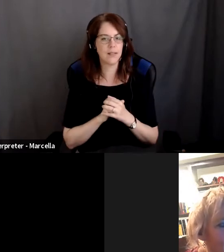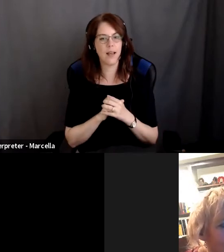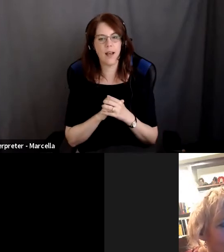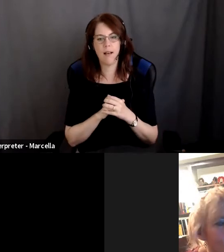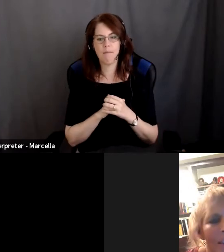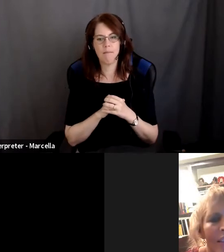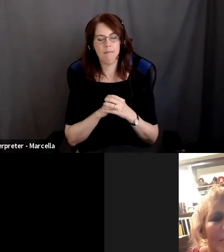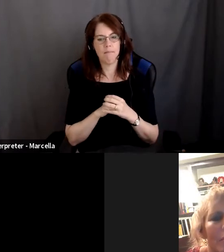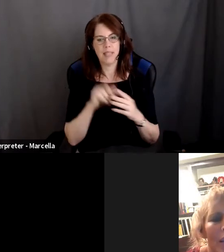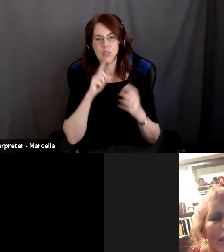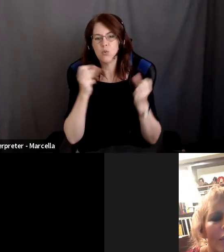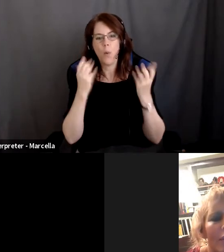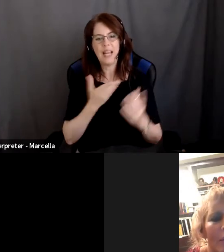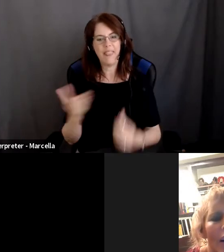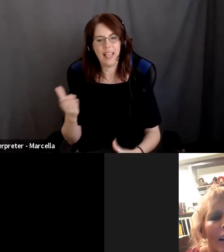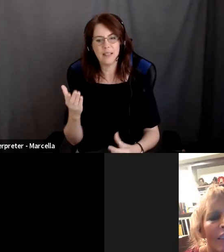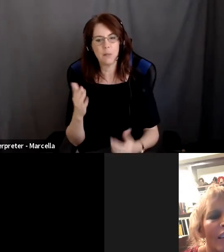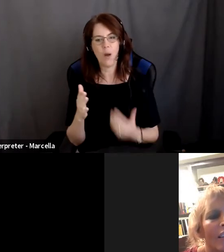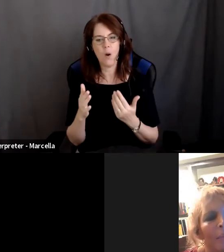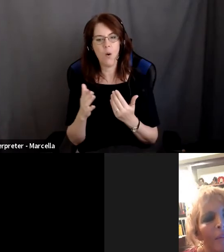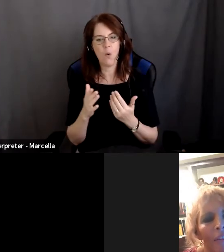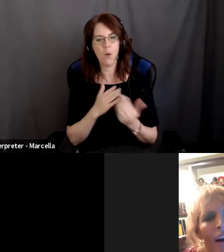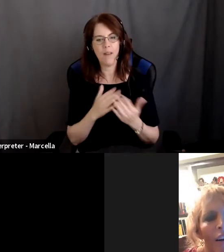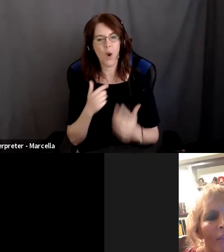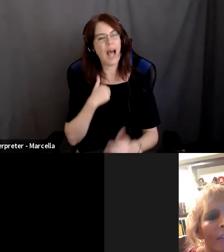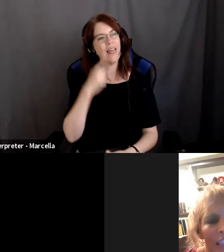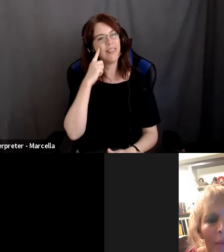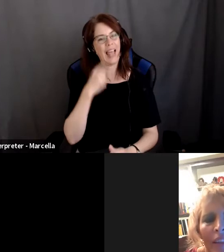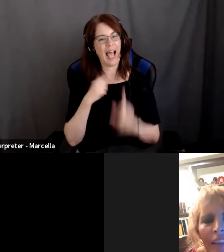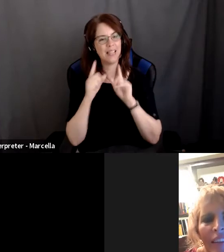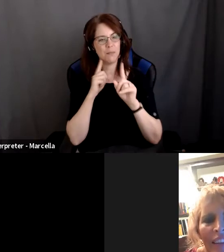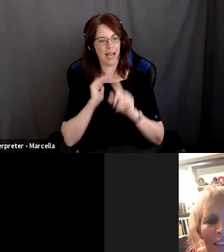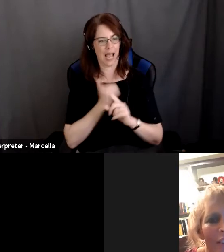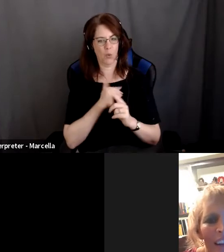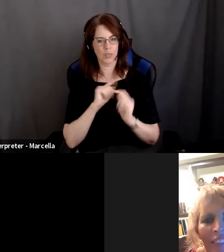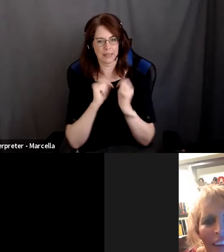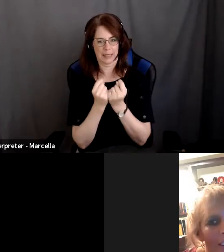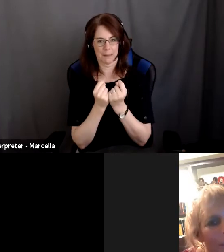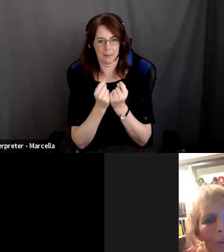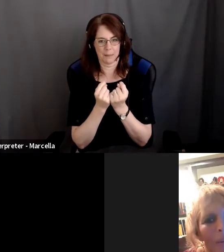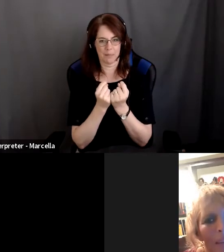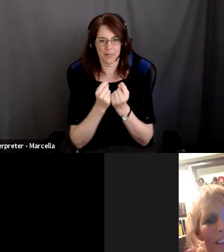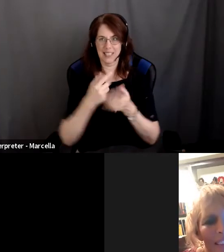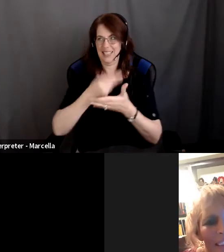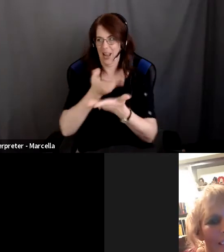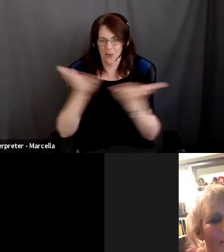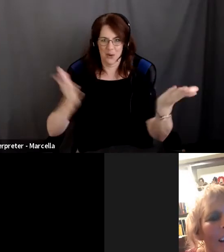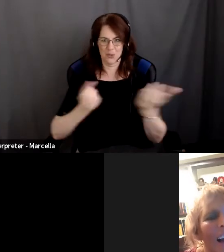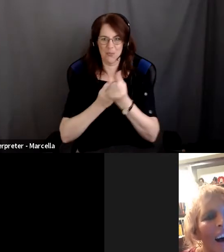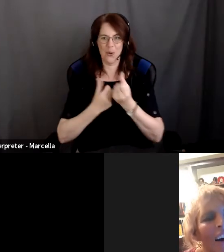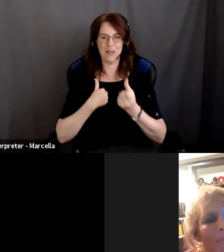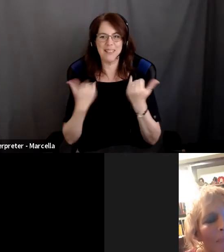It's just so many things. But whatever, I think I speak for our team that I know is out there and supporting me today. Thank